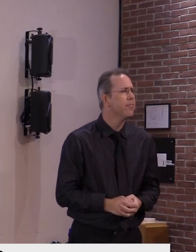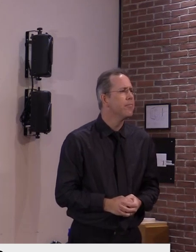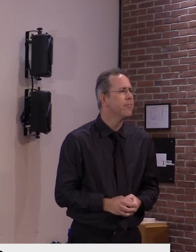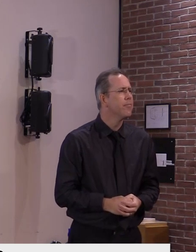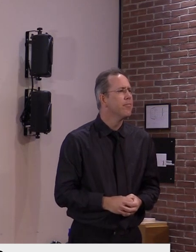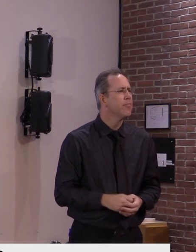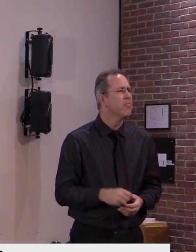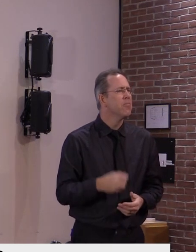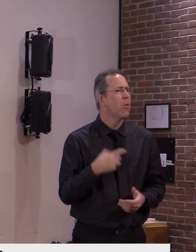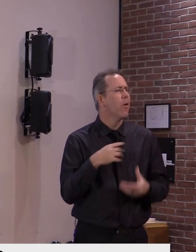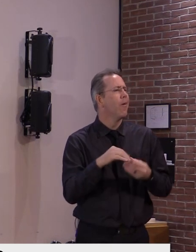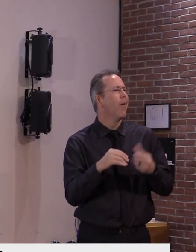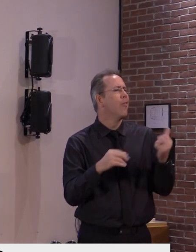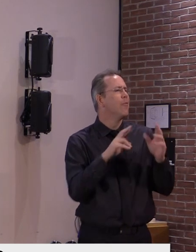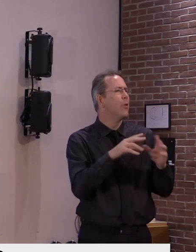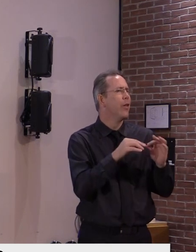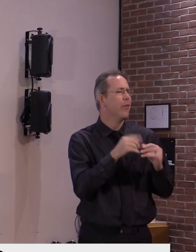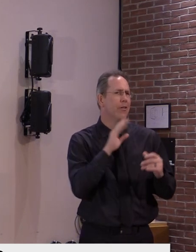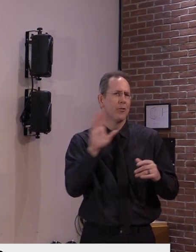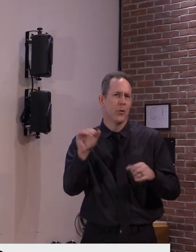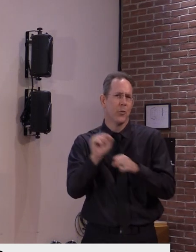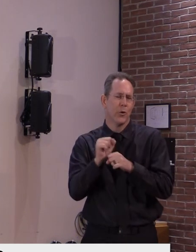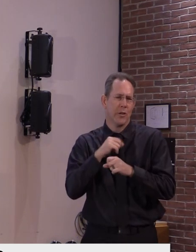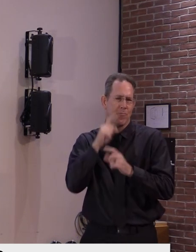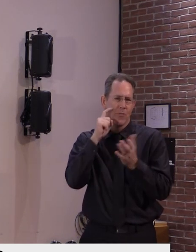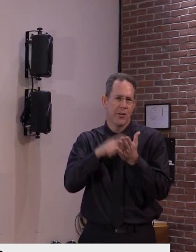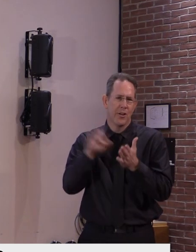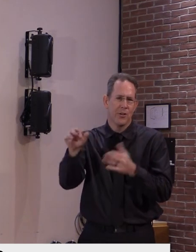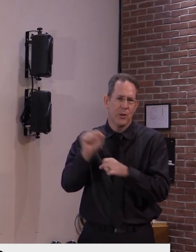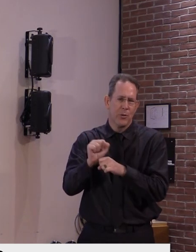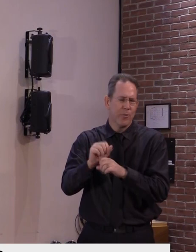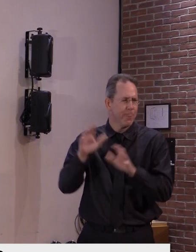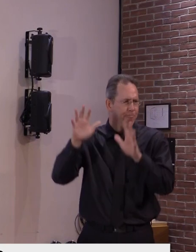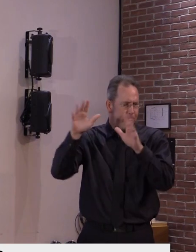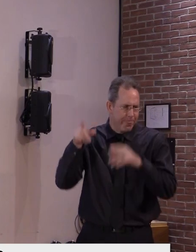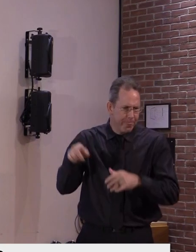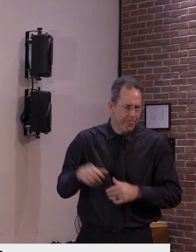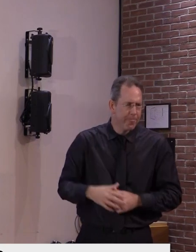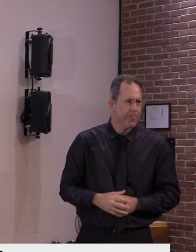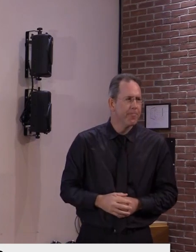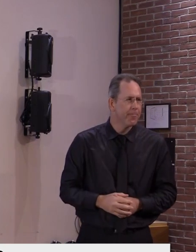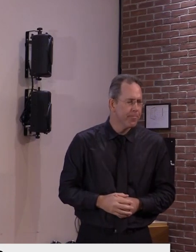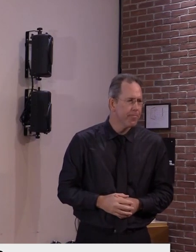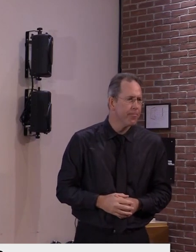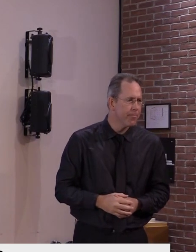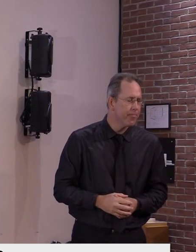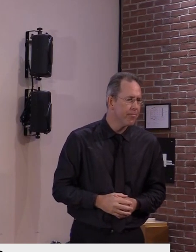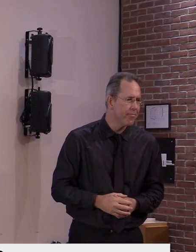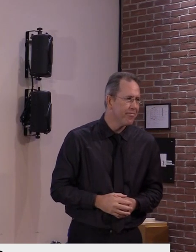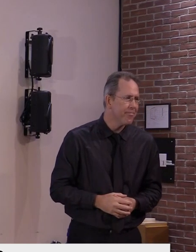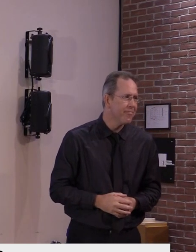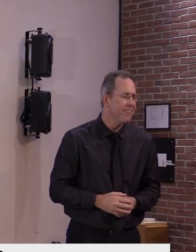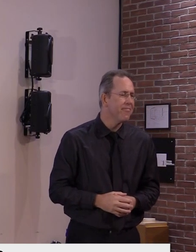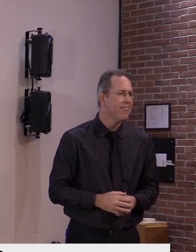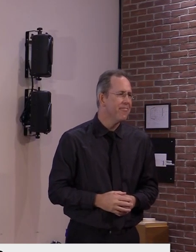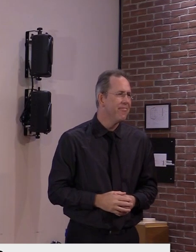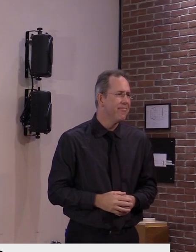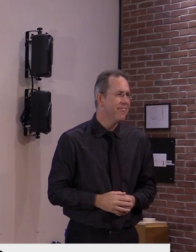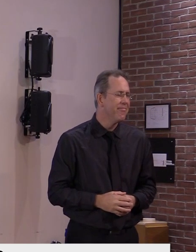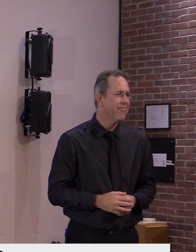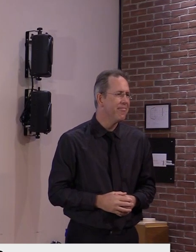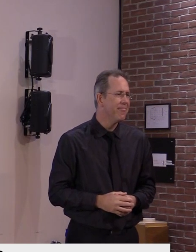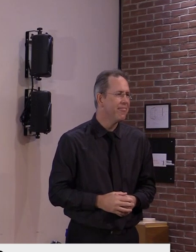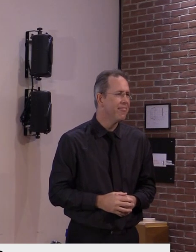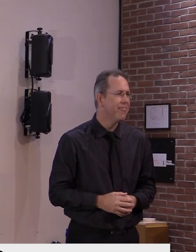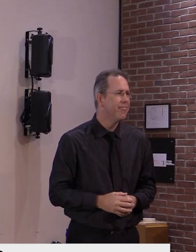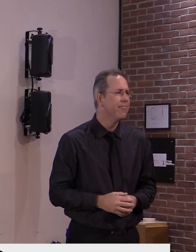you. I'd like to start by trying to get an answer that couldn't really be answered much on Friday. What does